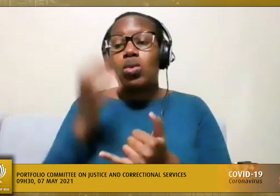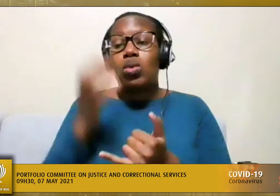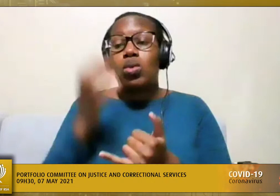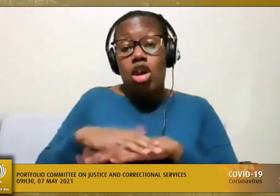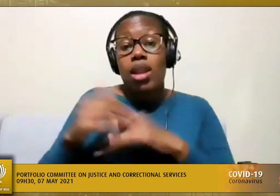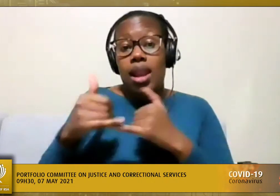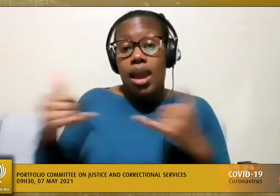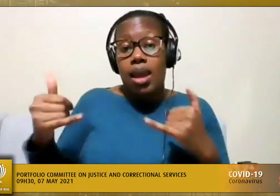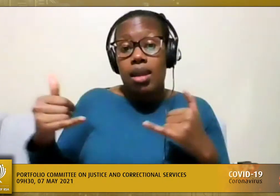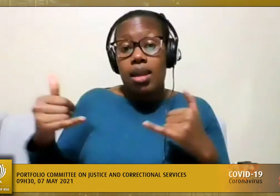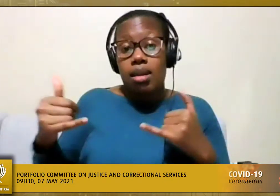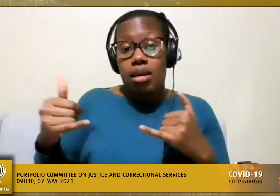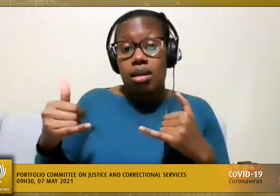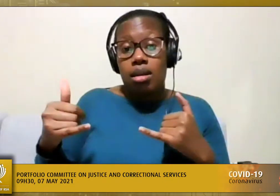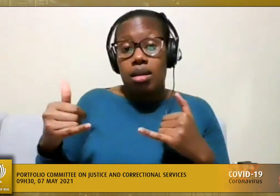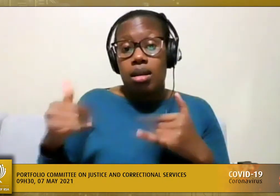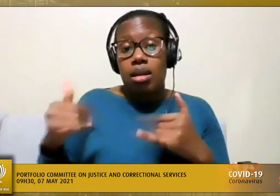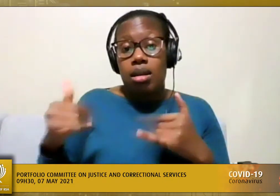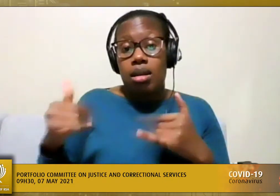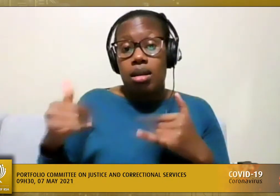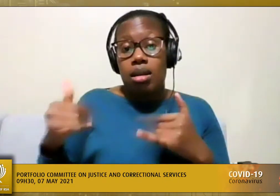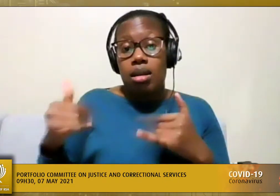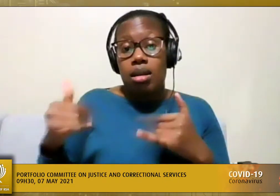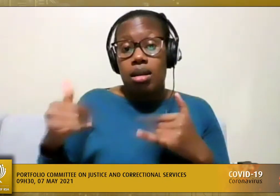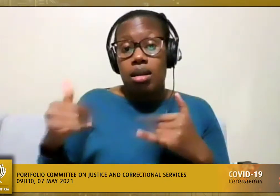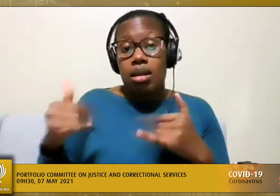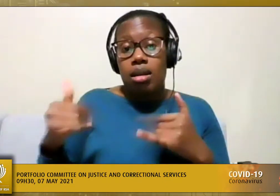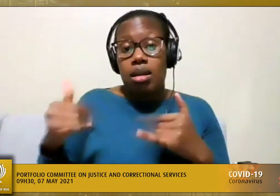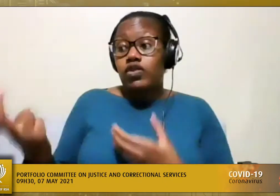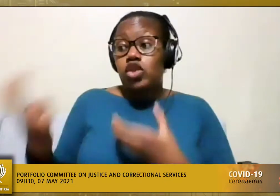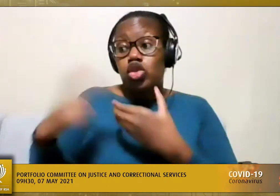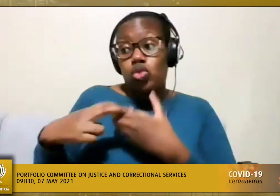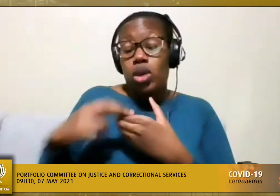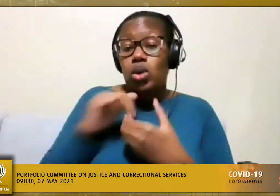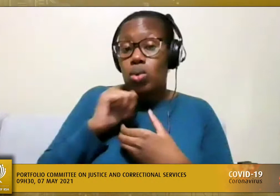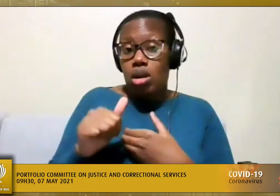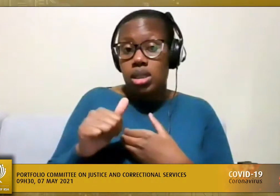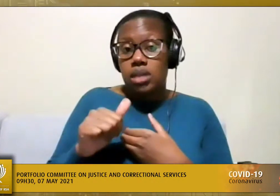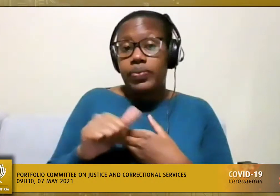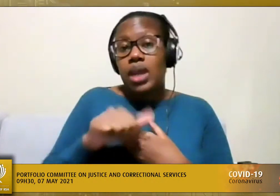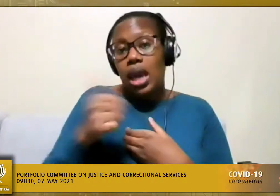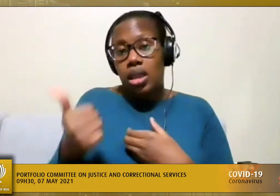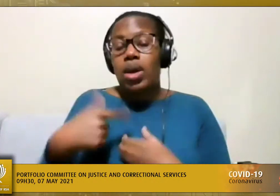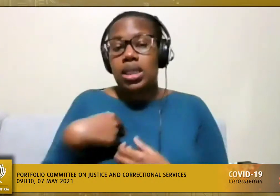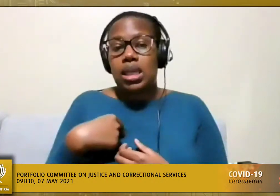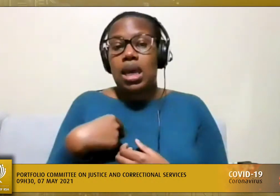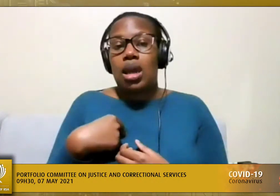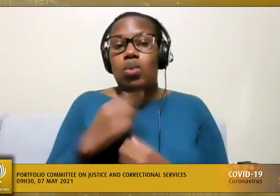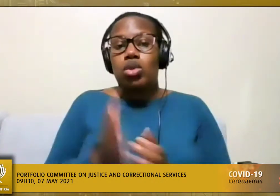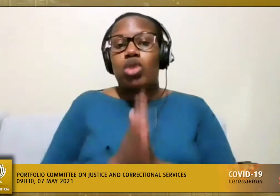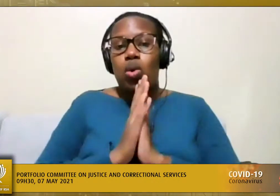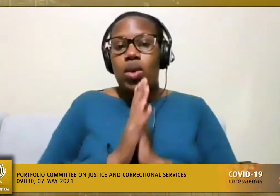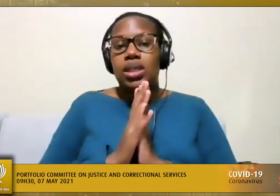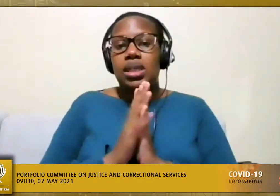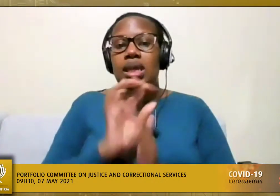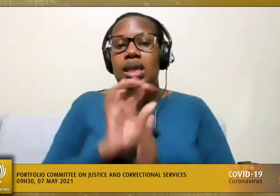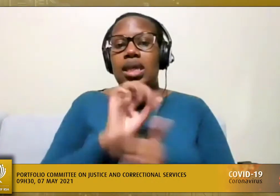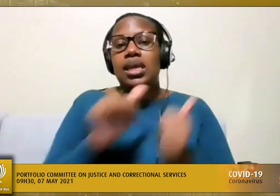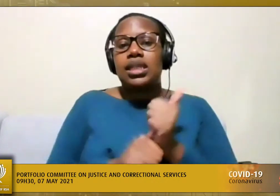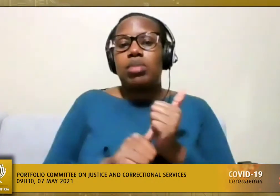can just assist me whether she's joined us now otherwise I would request a deputy Advocate Pierce Smith